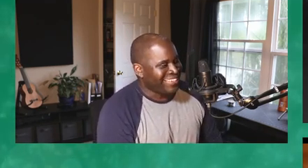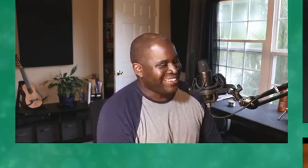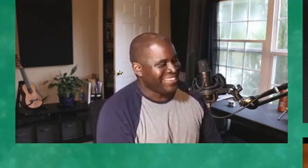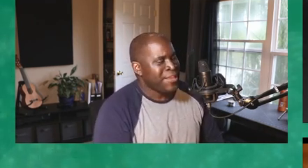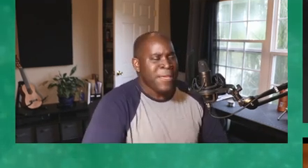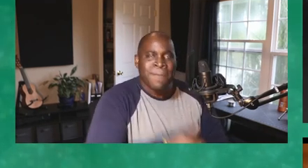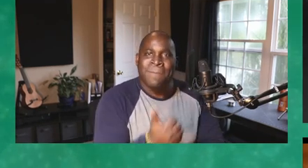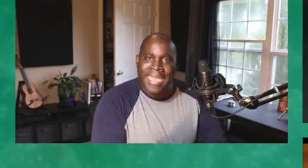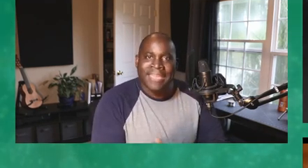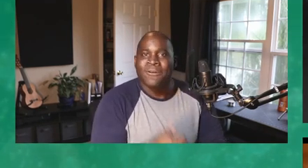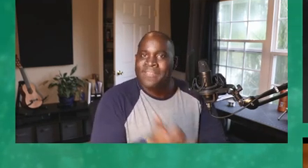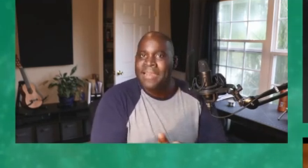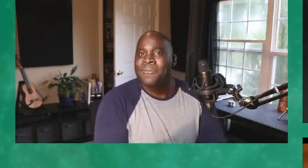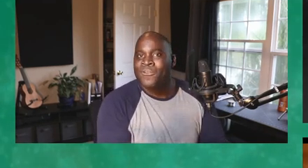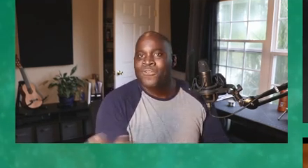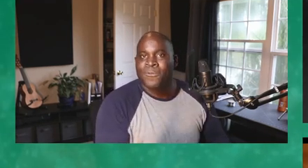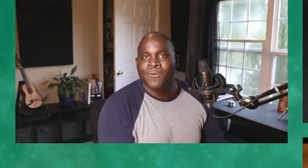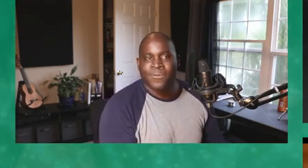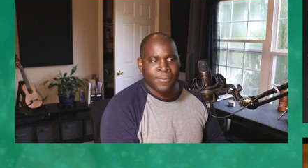generate, make,